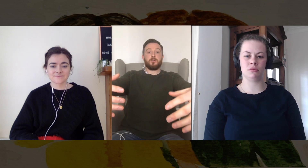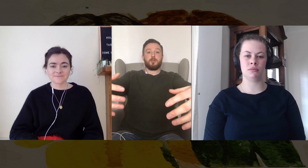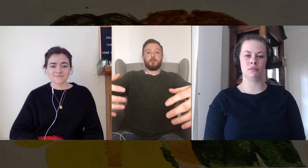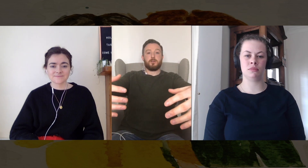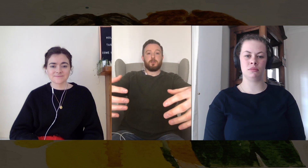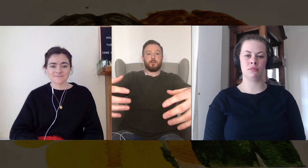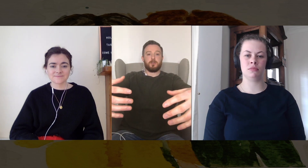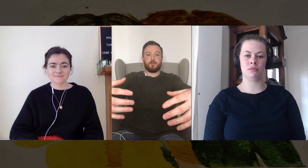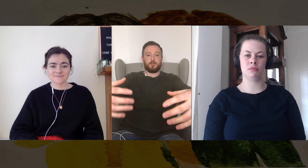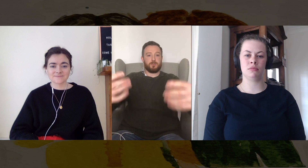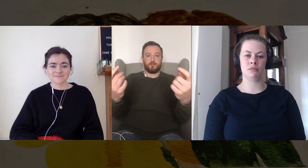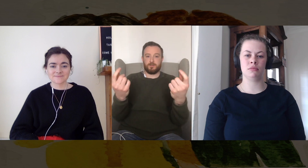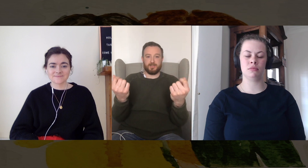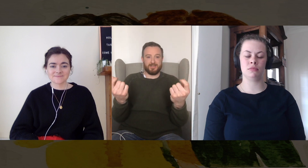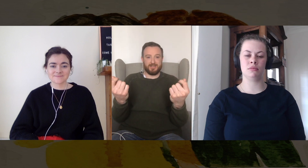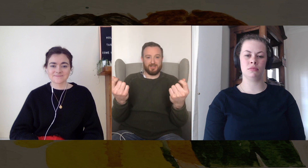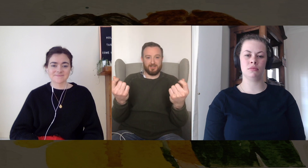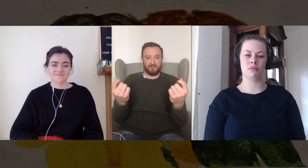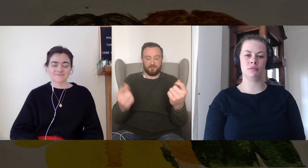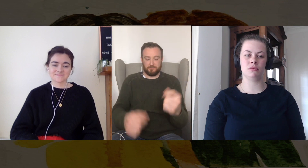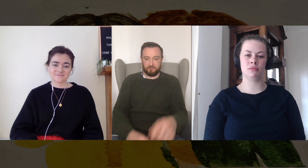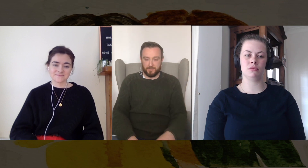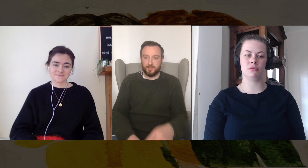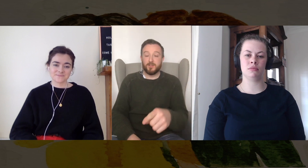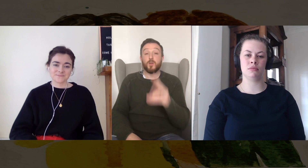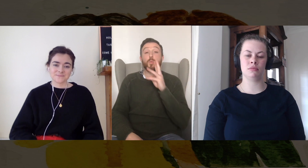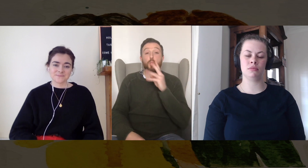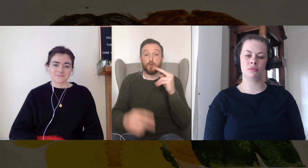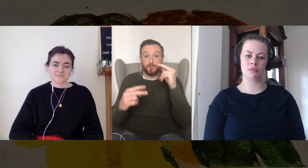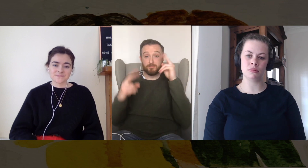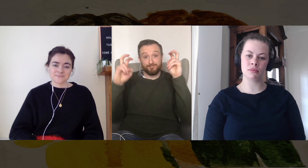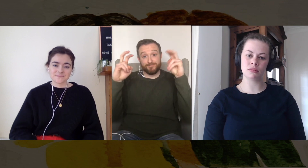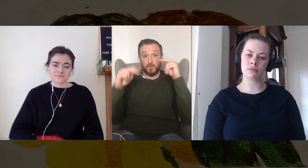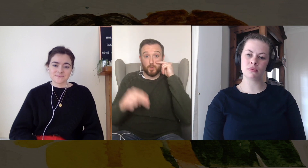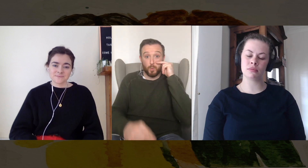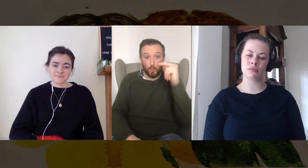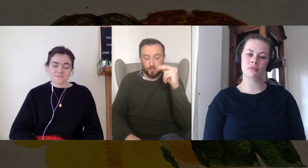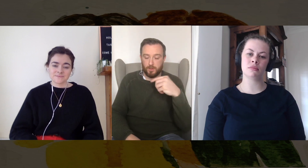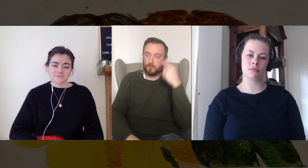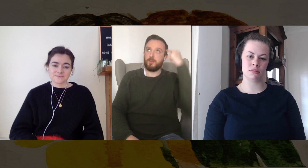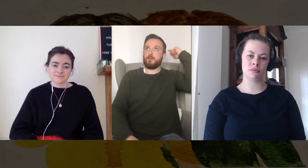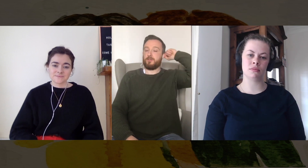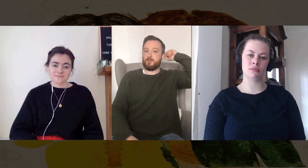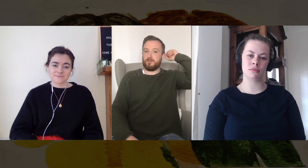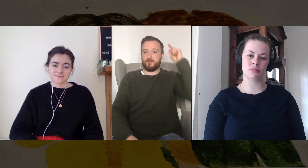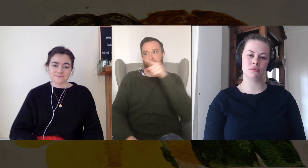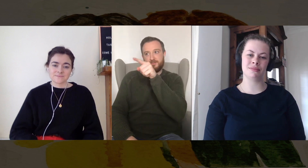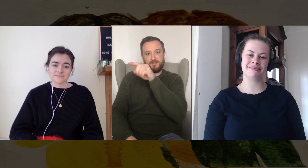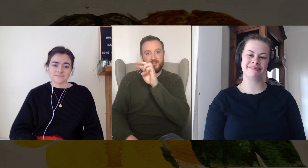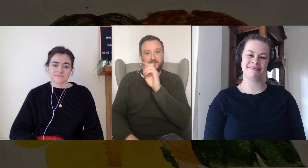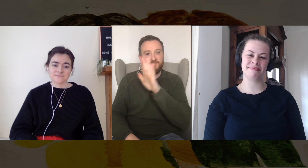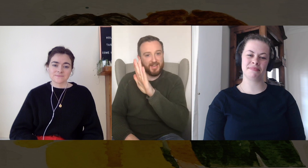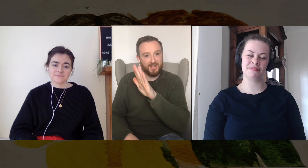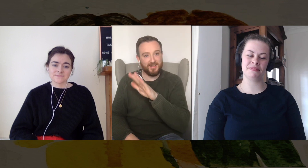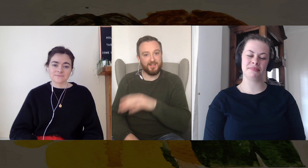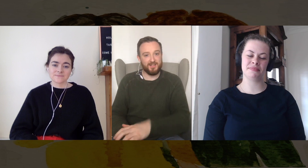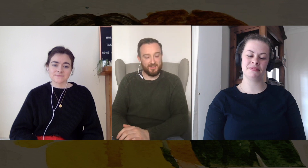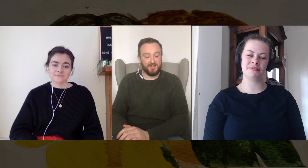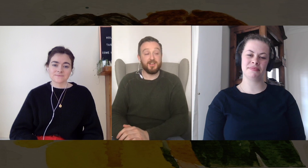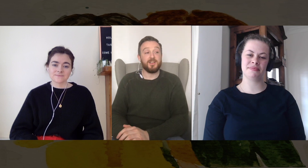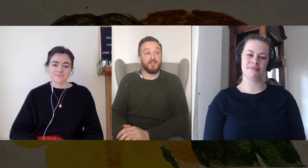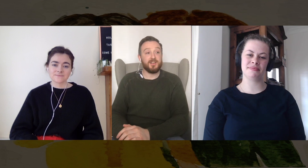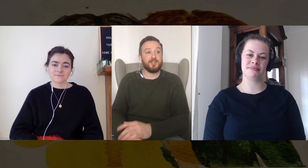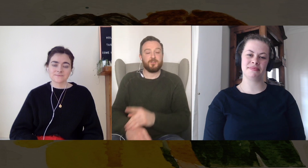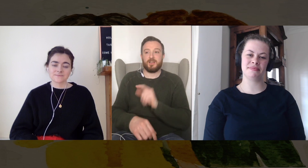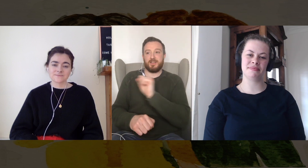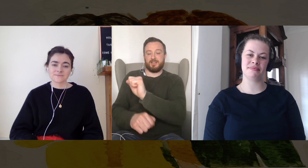for 5 minutes, your arms must kill you, it's really difficult. But if you stand in such a way, you can stand them there, and the weight of your arms will pass through your body, down your skeleton,